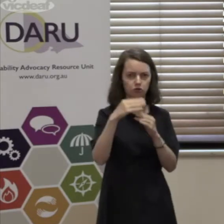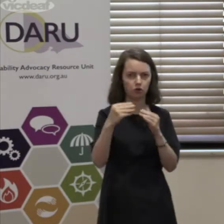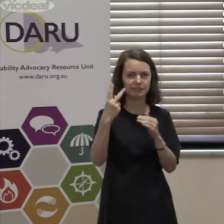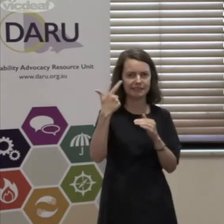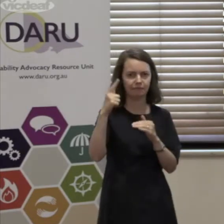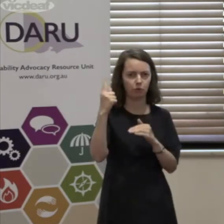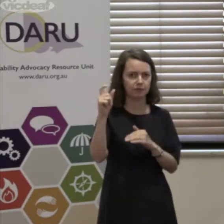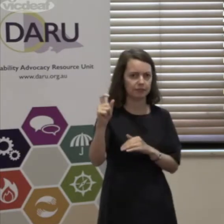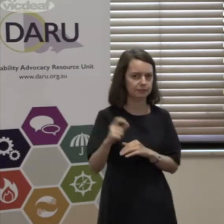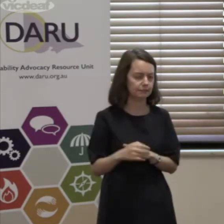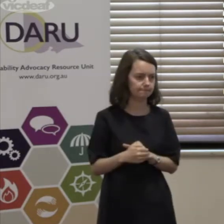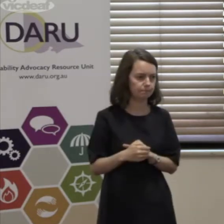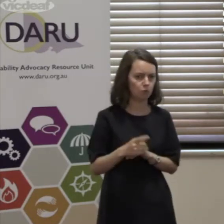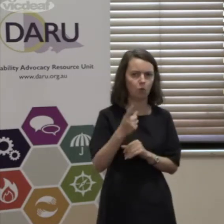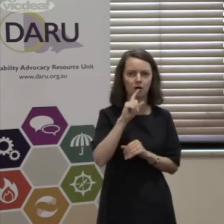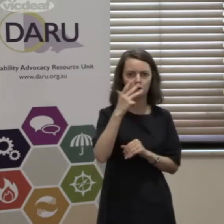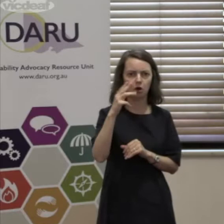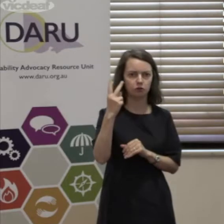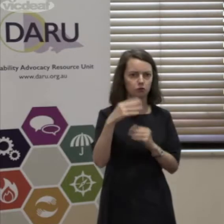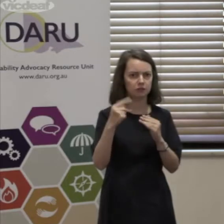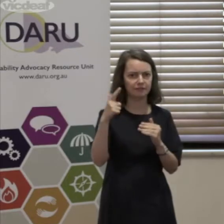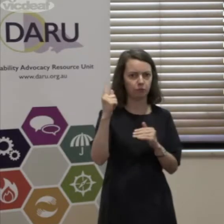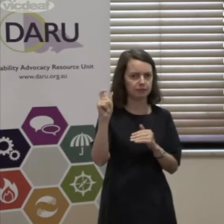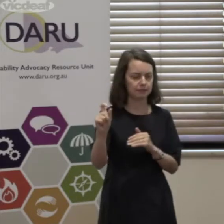$192.71, I think, is where it's at.